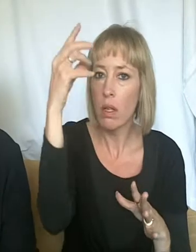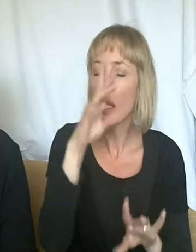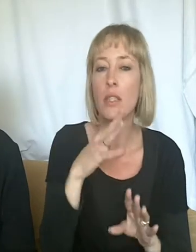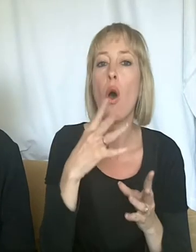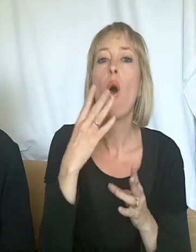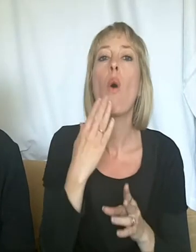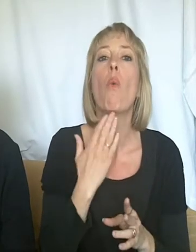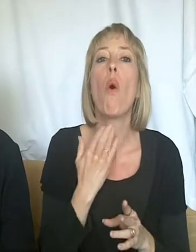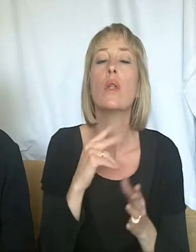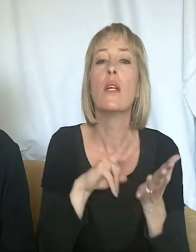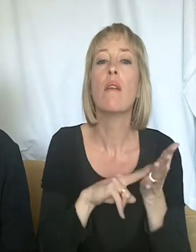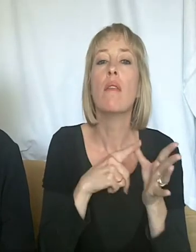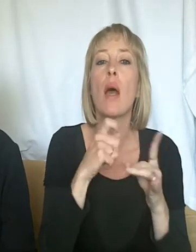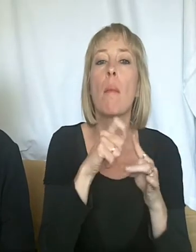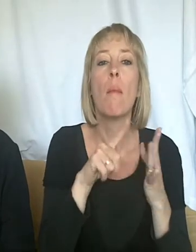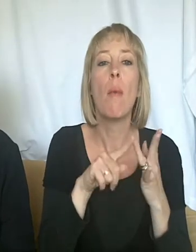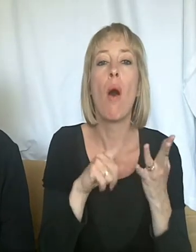vapor.